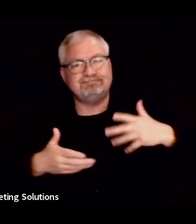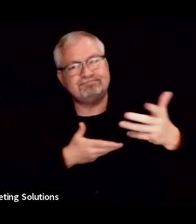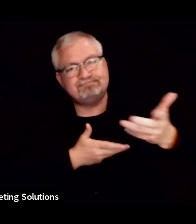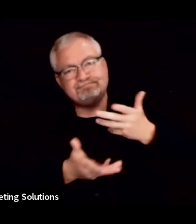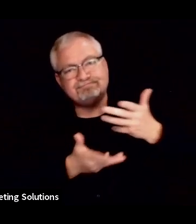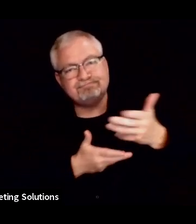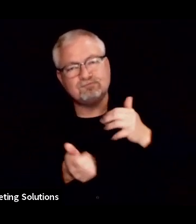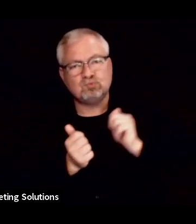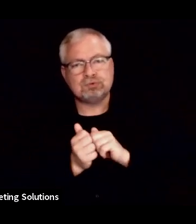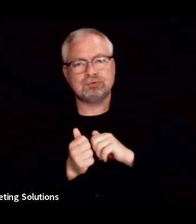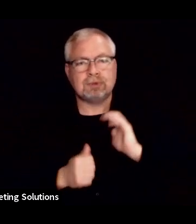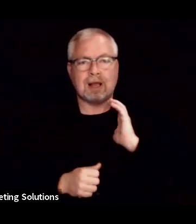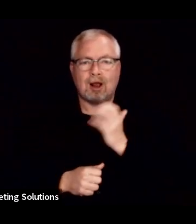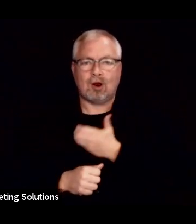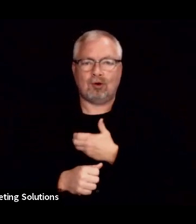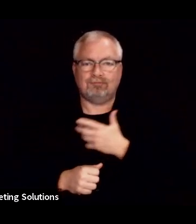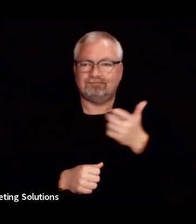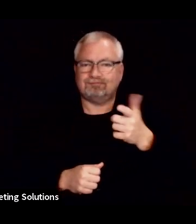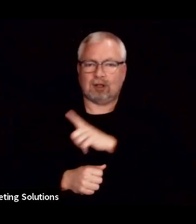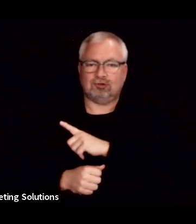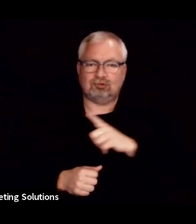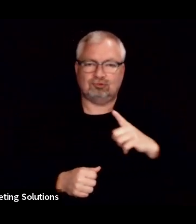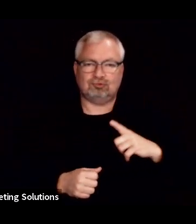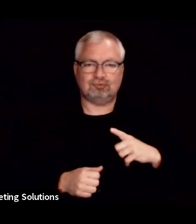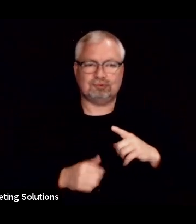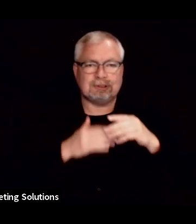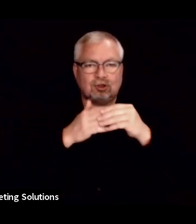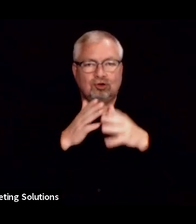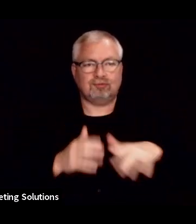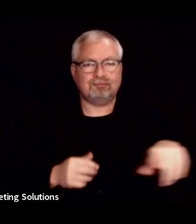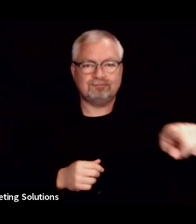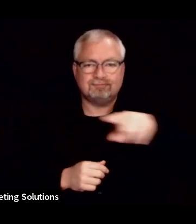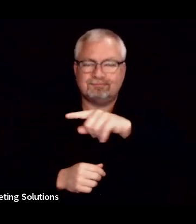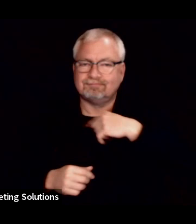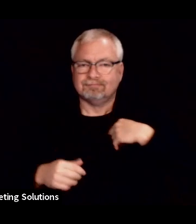our legislative leaders as I normally do. But